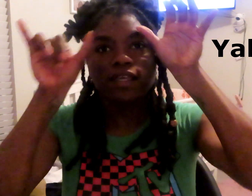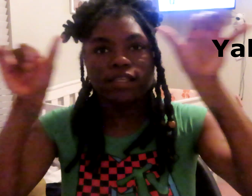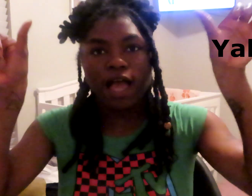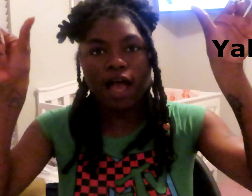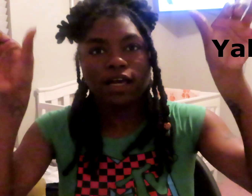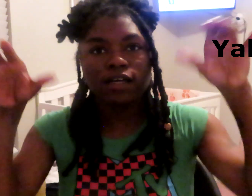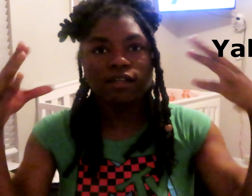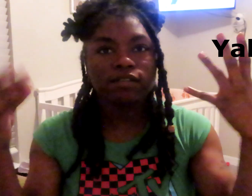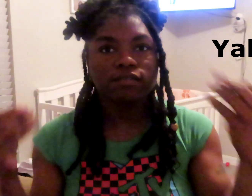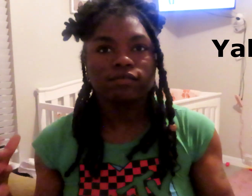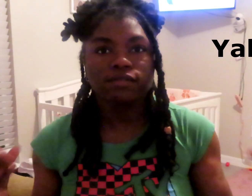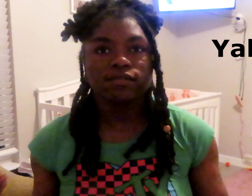Yak.